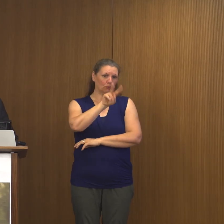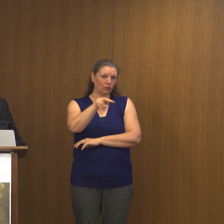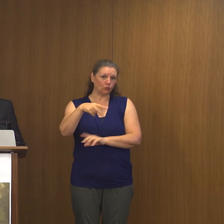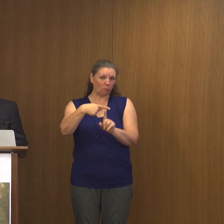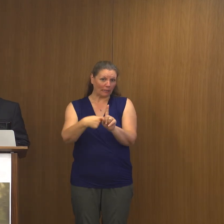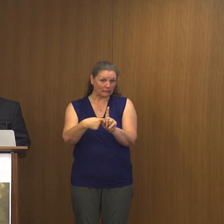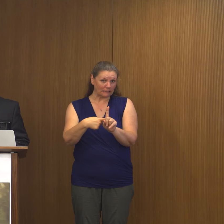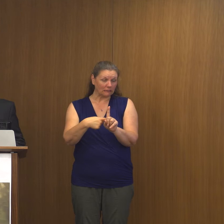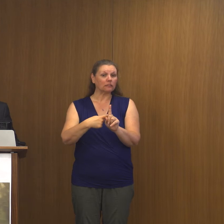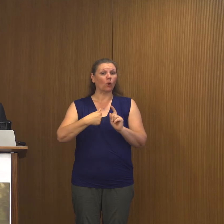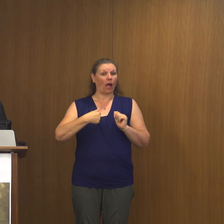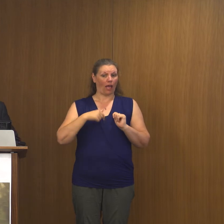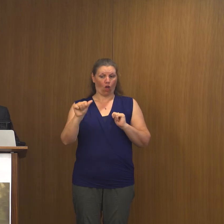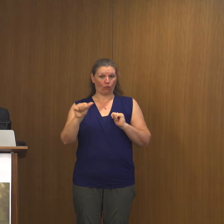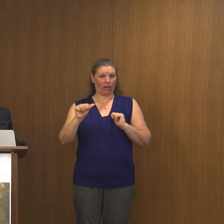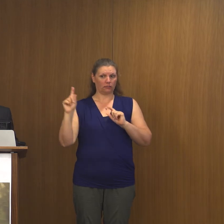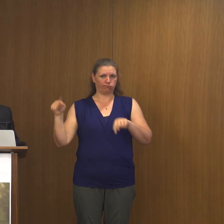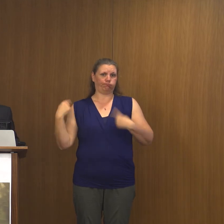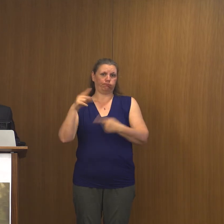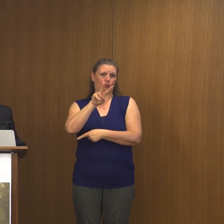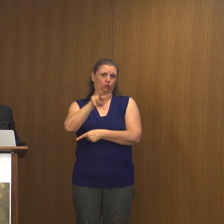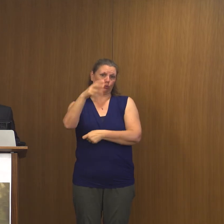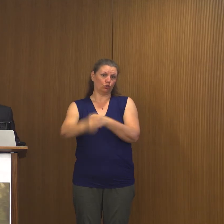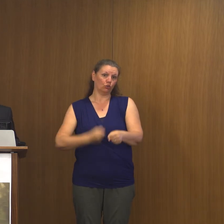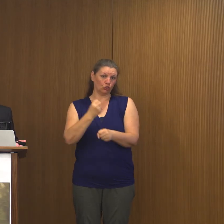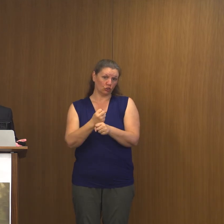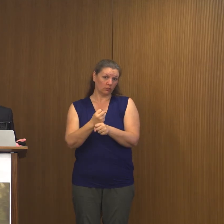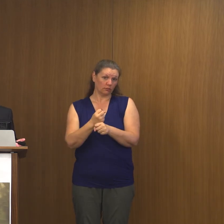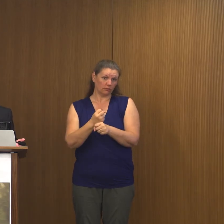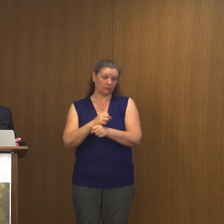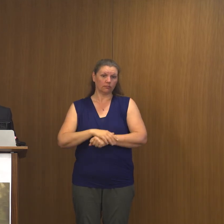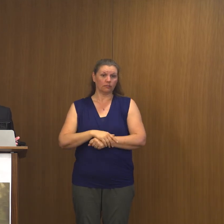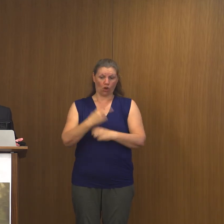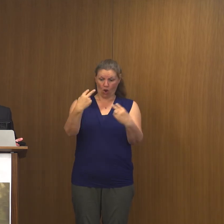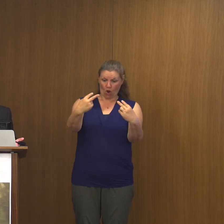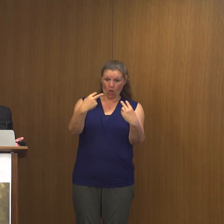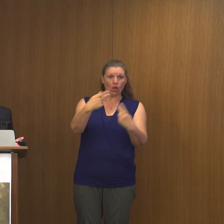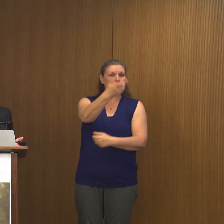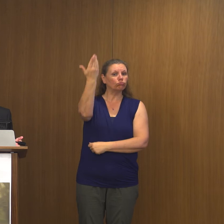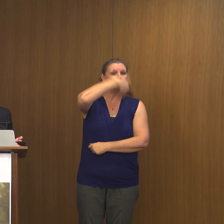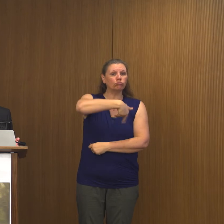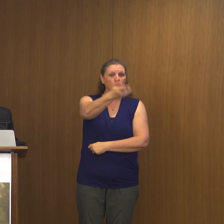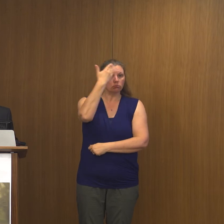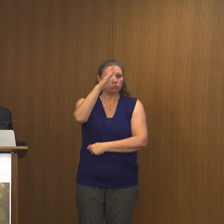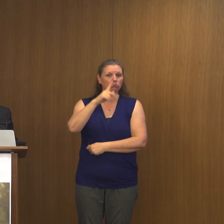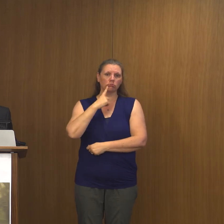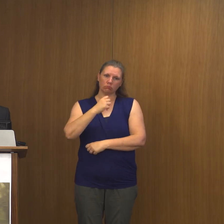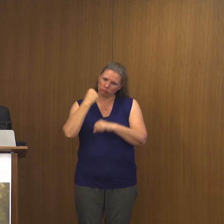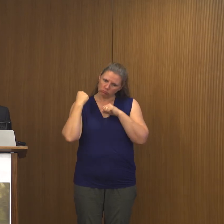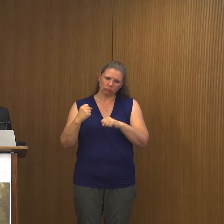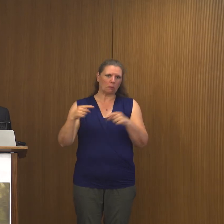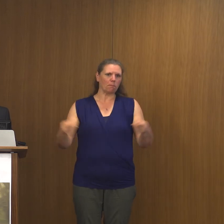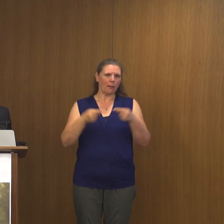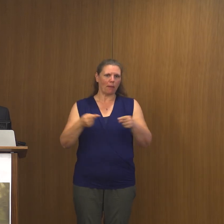living with arthritis for over 22 years. Now looking at me, you may not even be able to tell that I struggle with chronic pain and